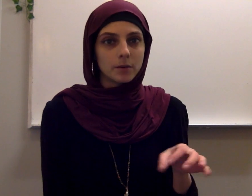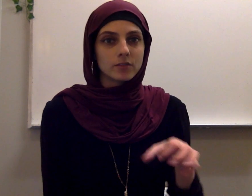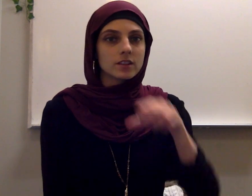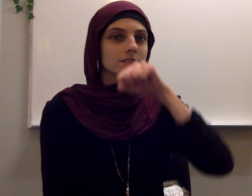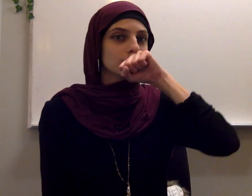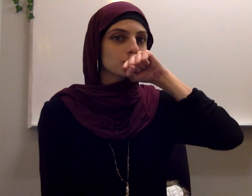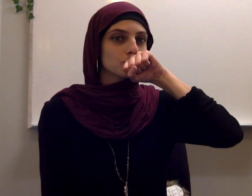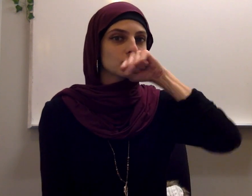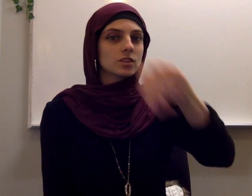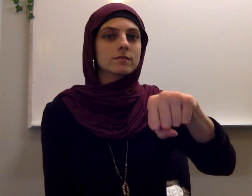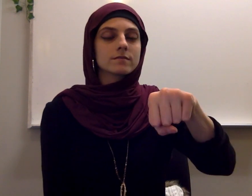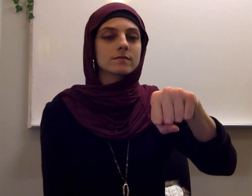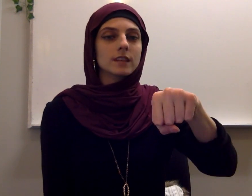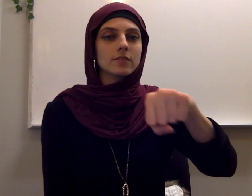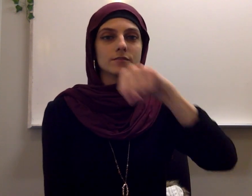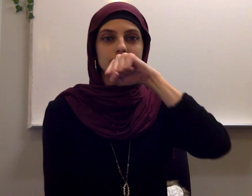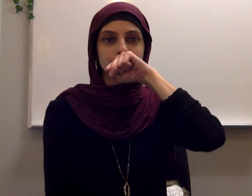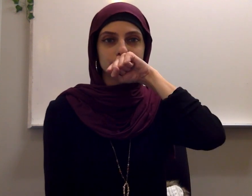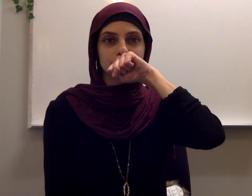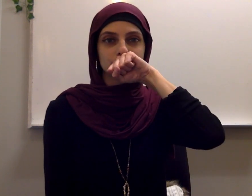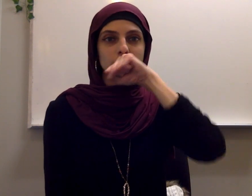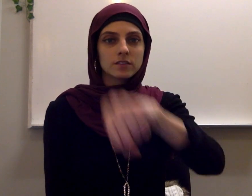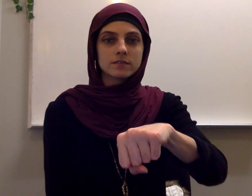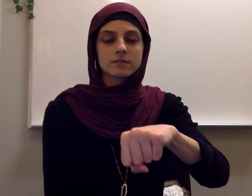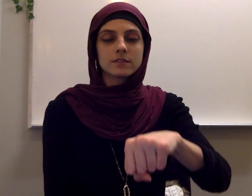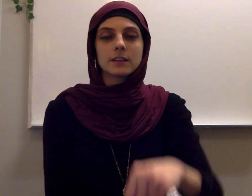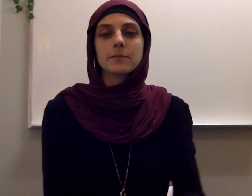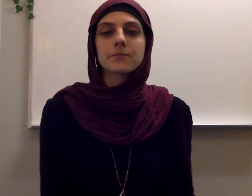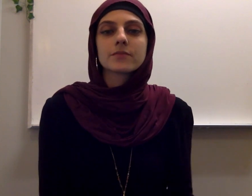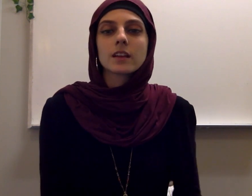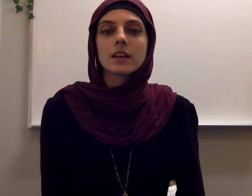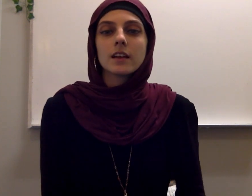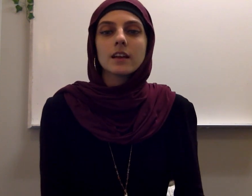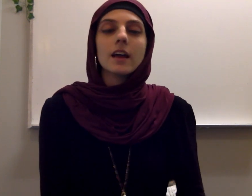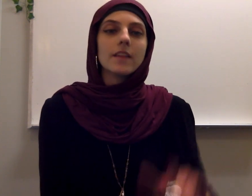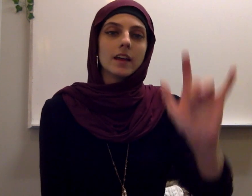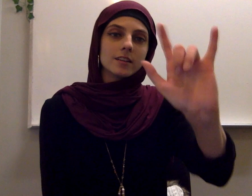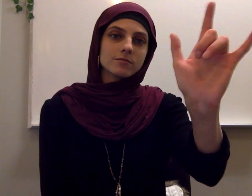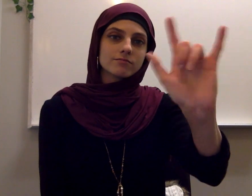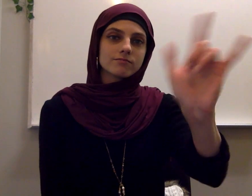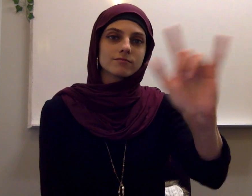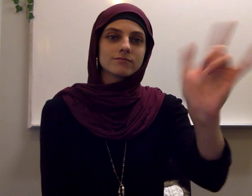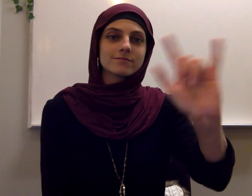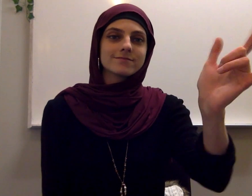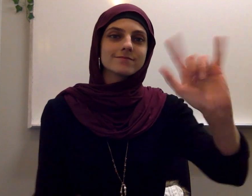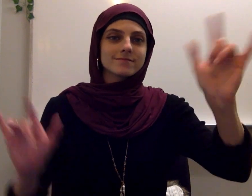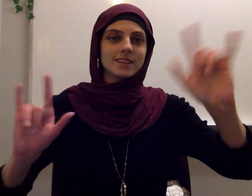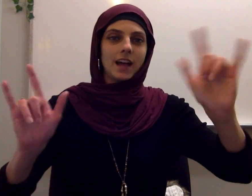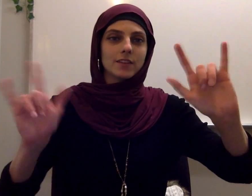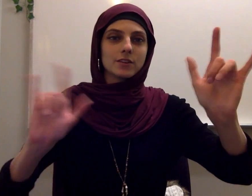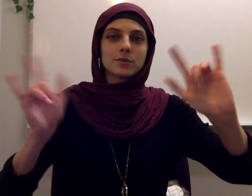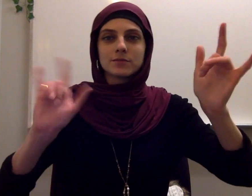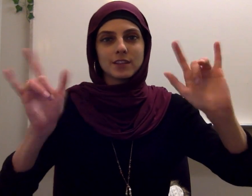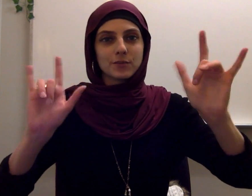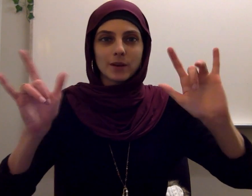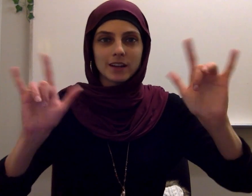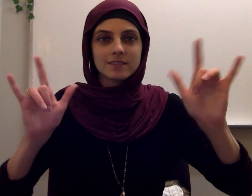person, love. Okay. And then I love you this way is